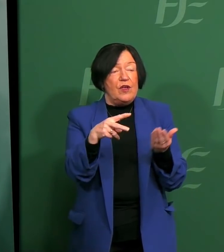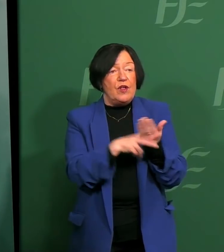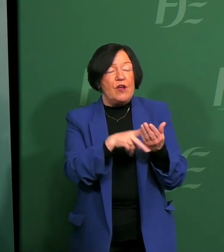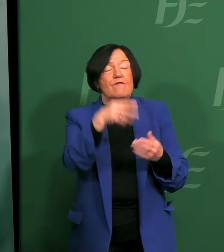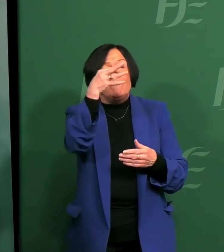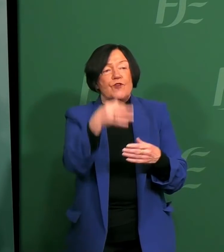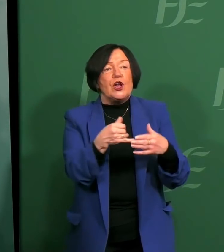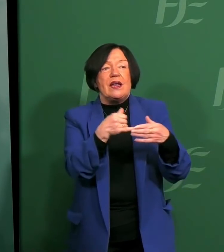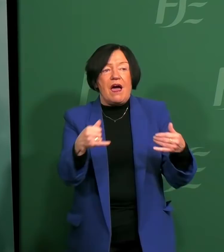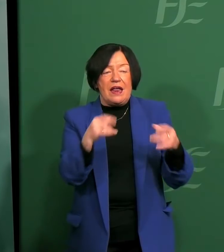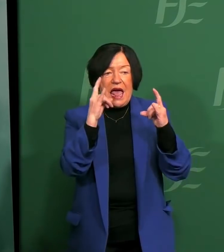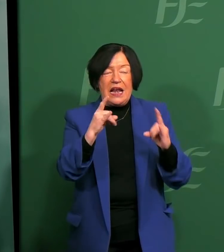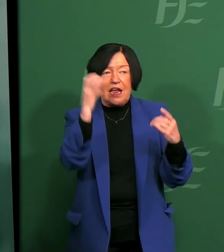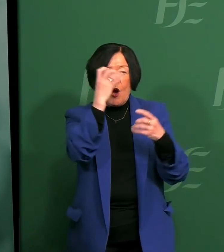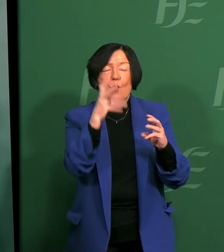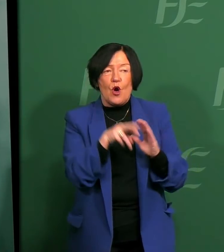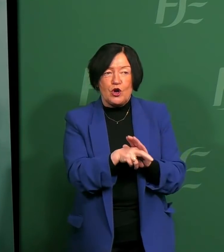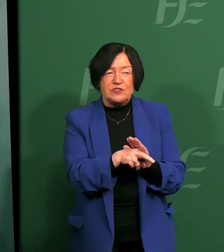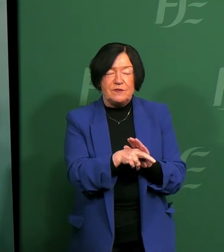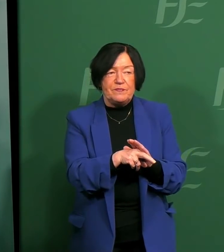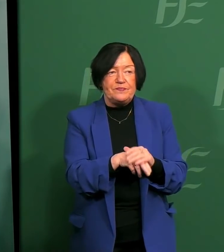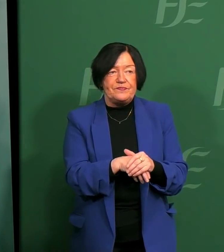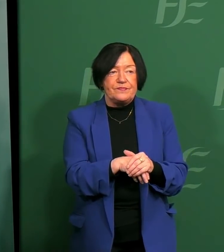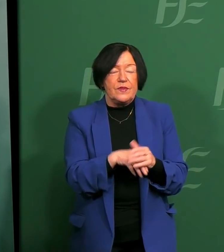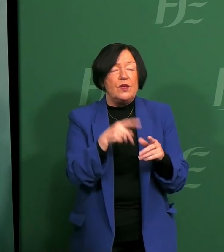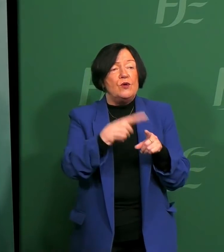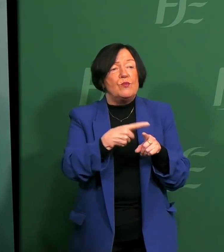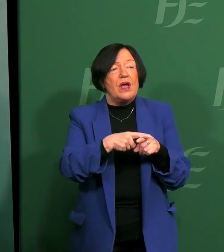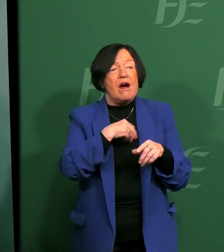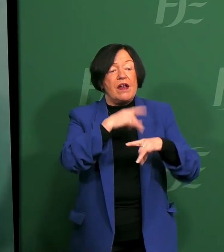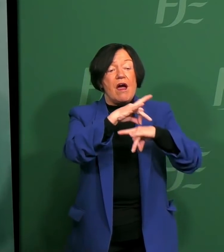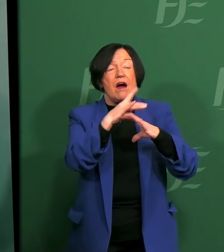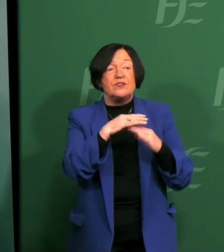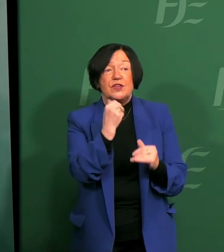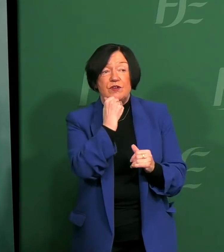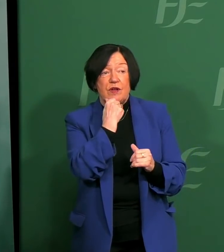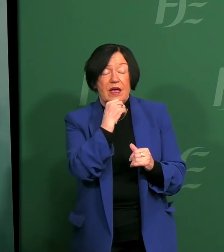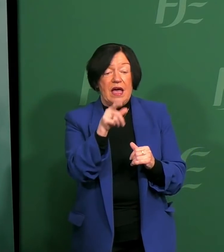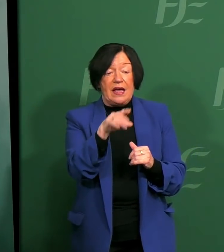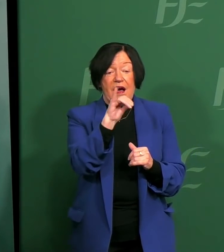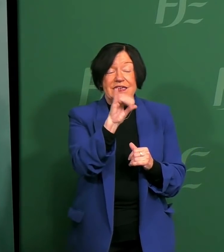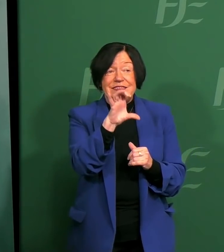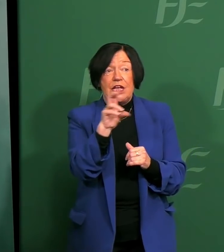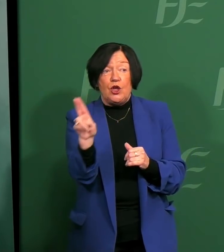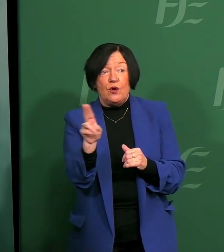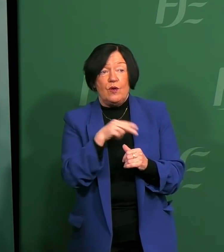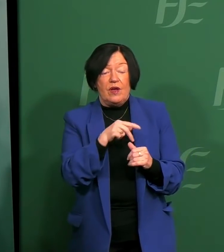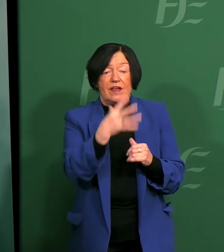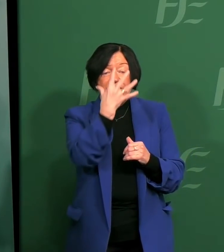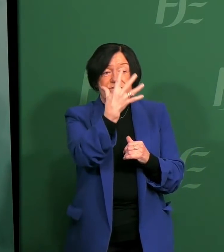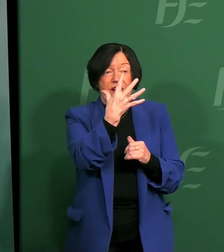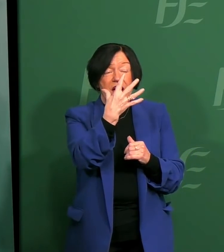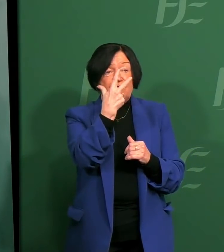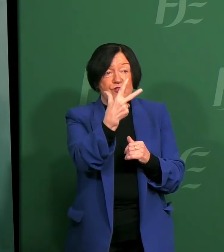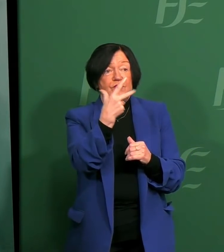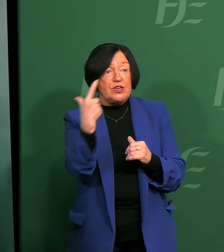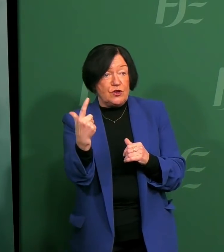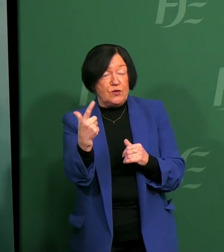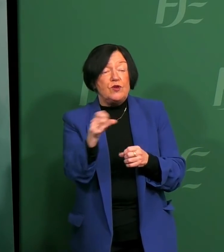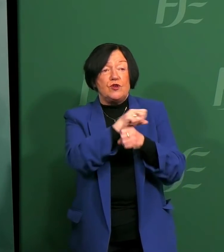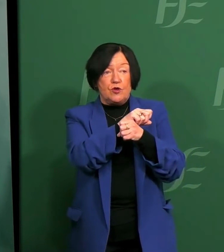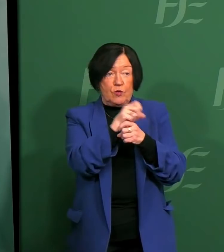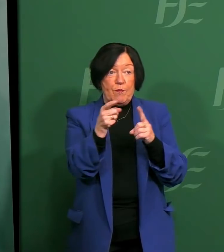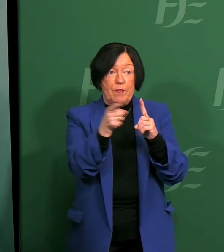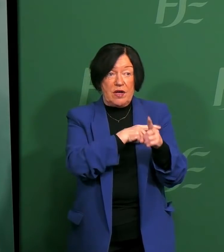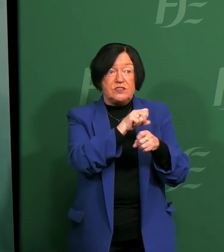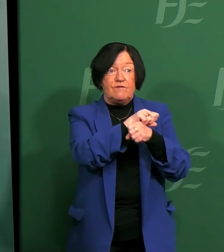frontline healthcare workers in particular. Very briefly on our hospitalisations and ICU, we're at 532 positive COVID